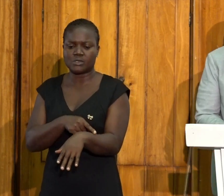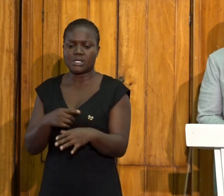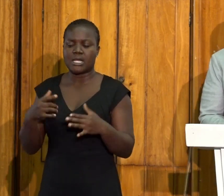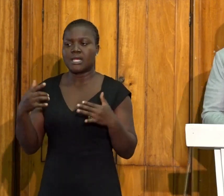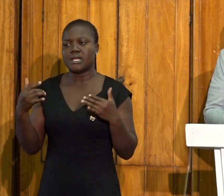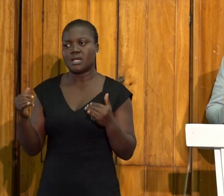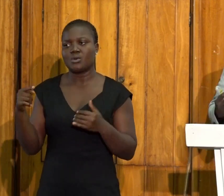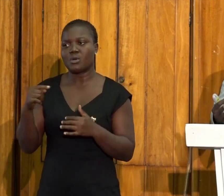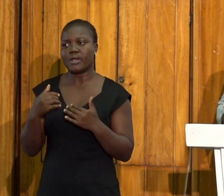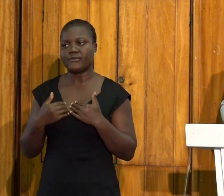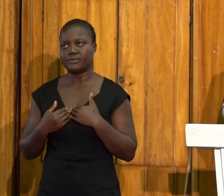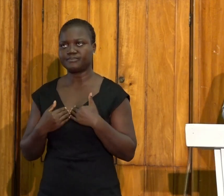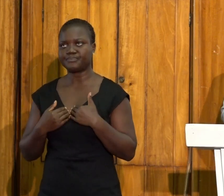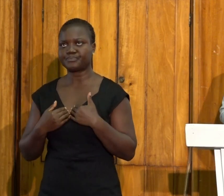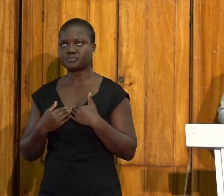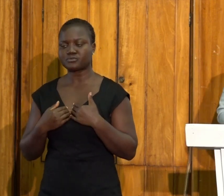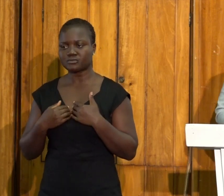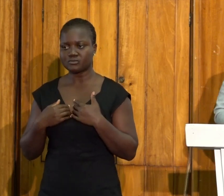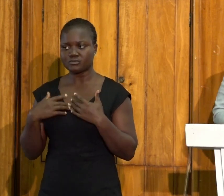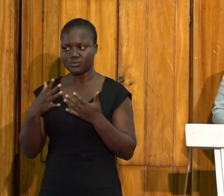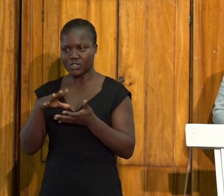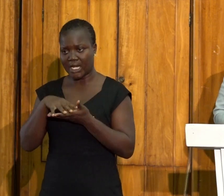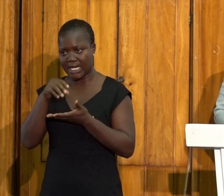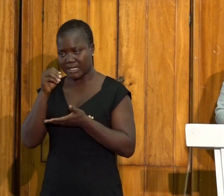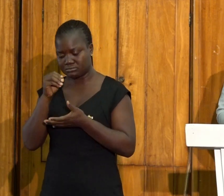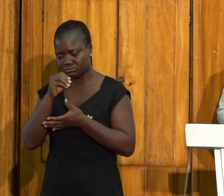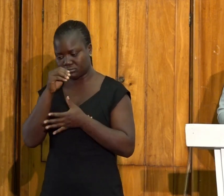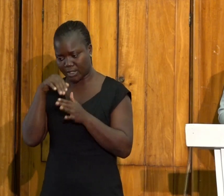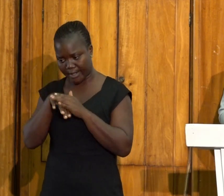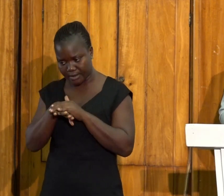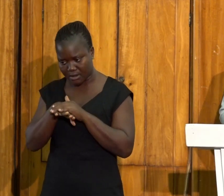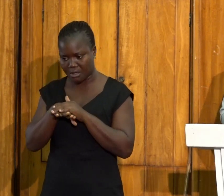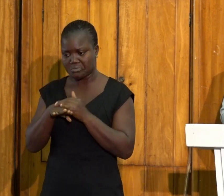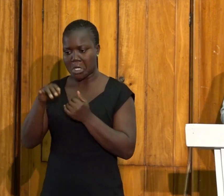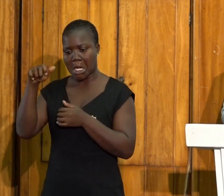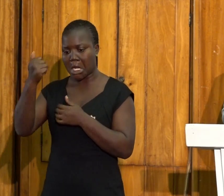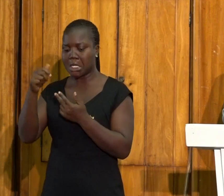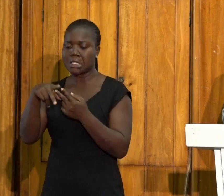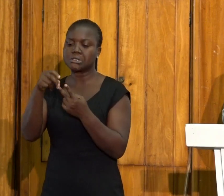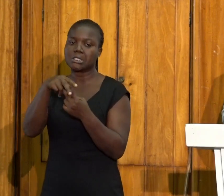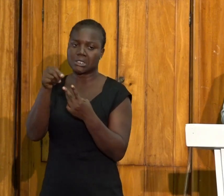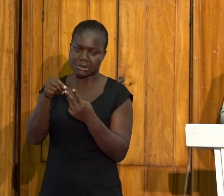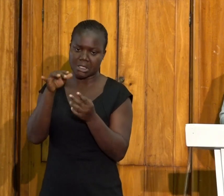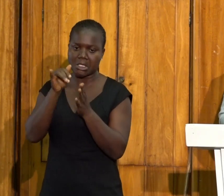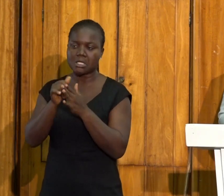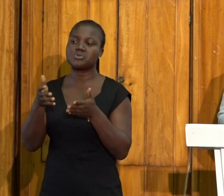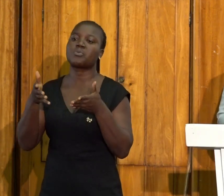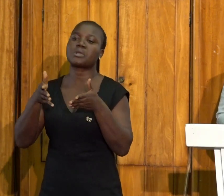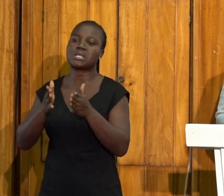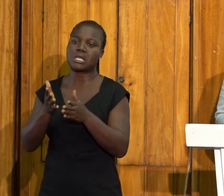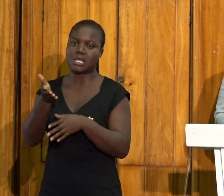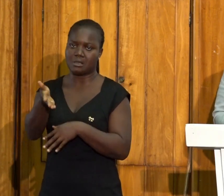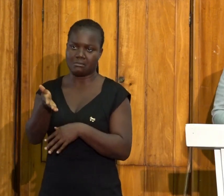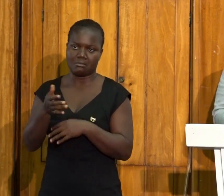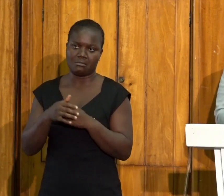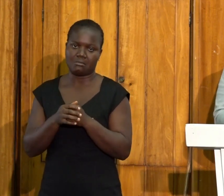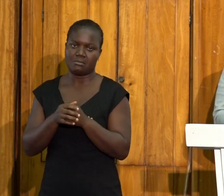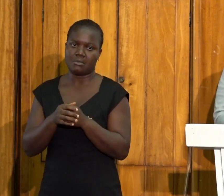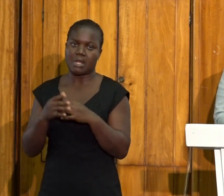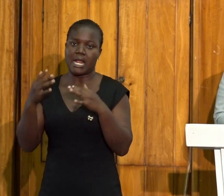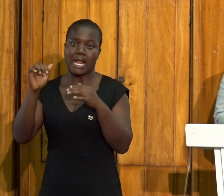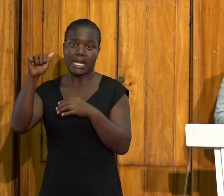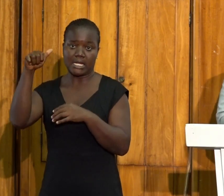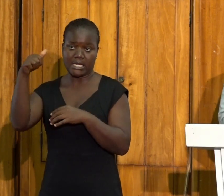now we have lenacapavir also coming in as another option that is going to be available for this population.